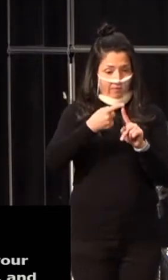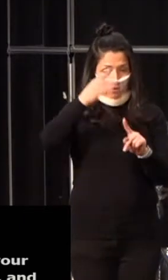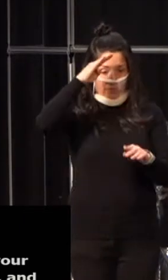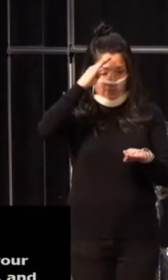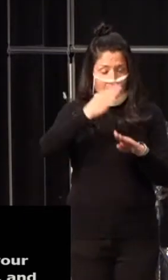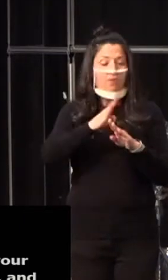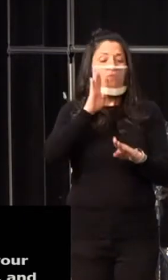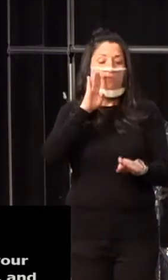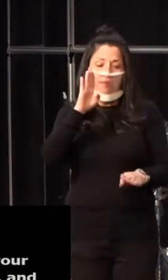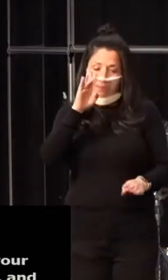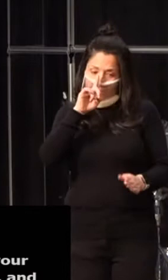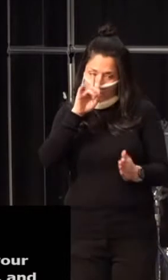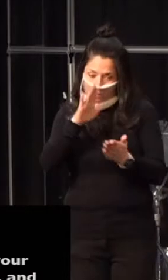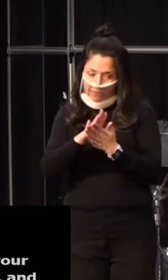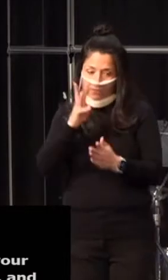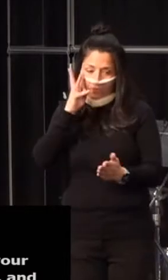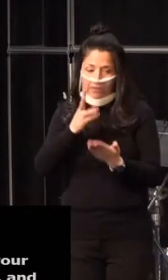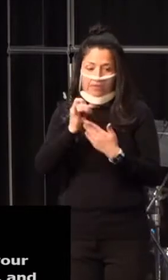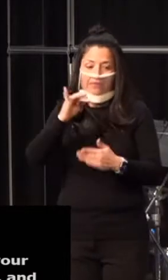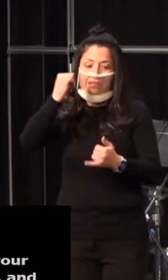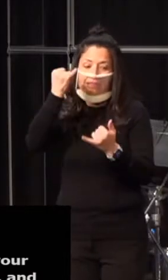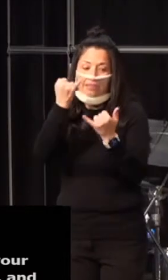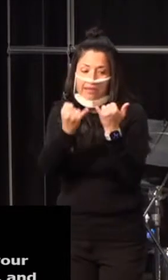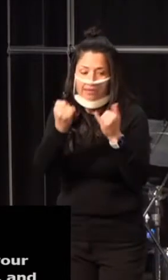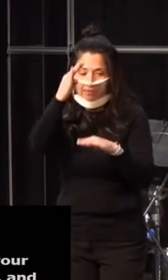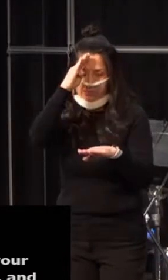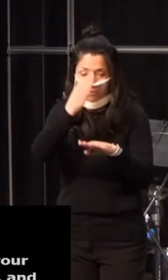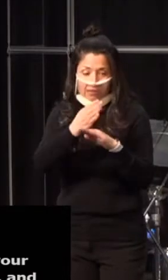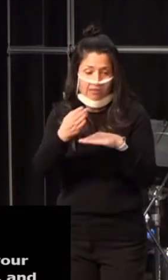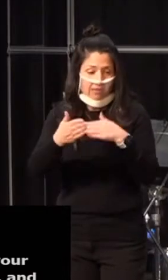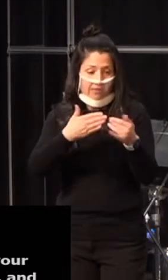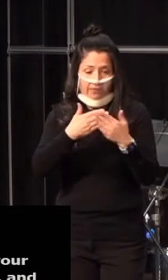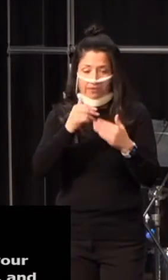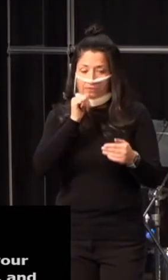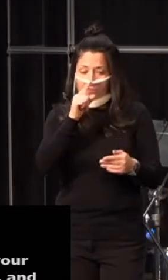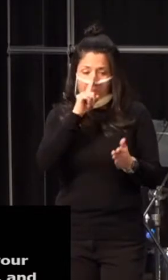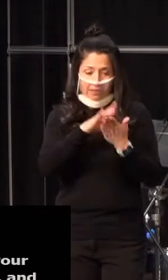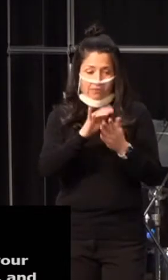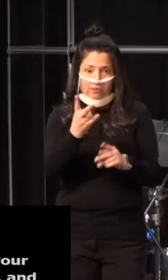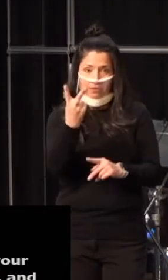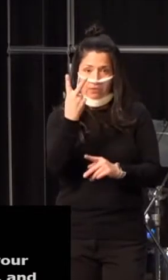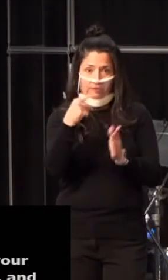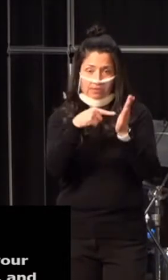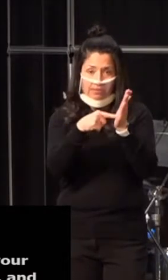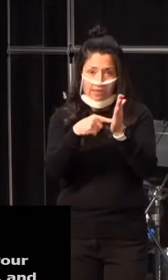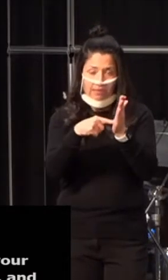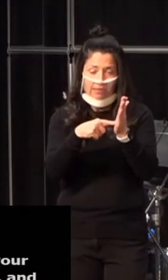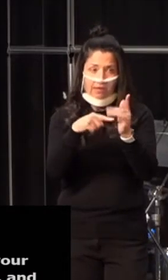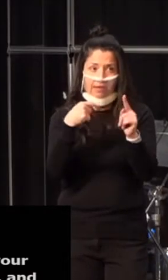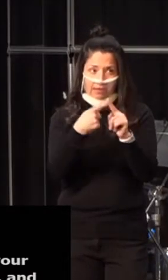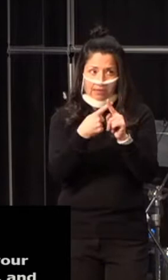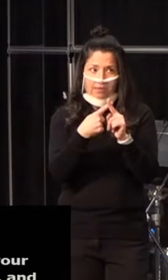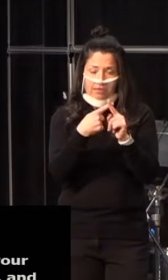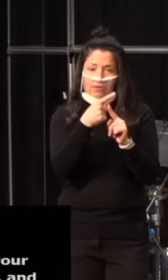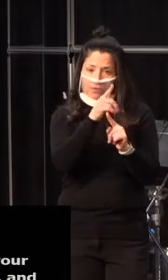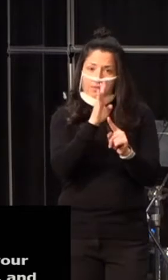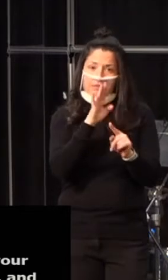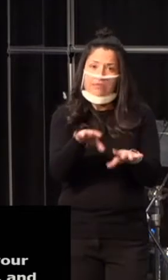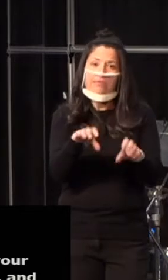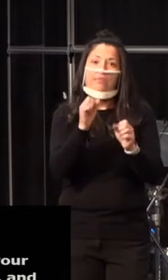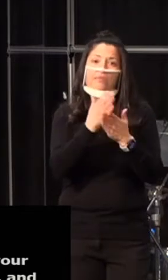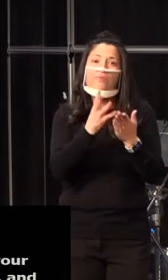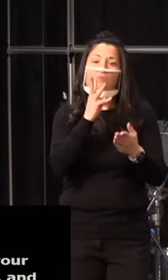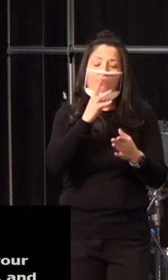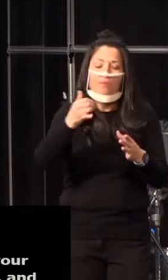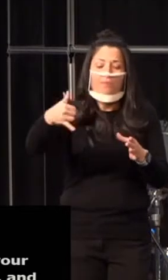witness of the last sign. But it shall be, if they will not believe even these two signs or heed what you say, then you shall take some water from the Nile